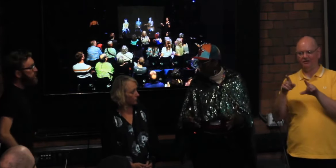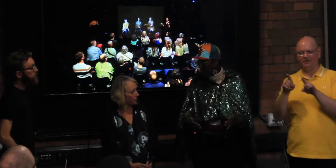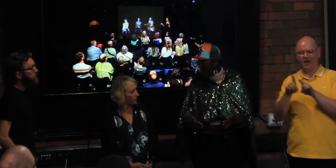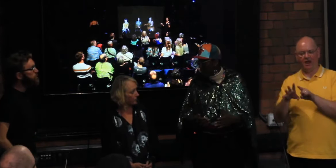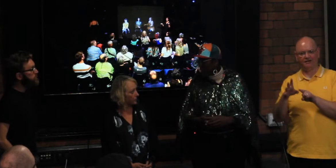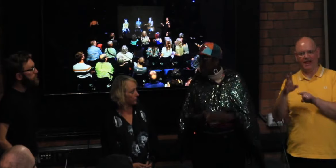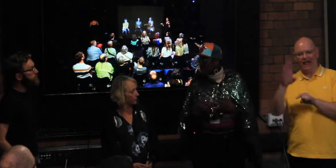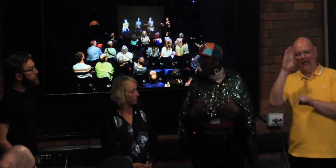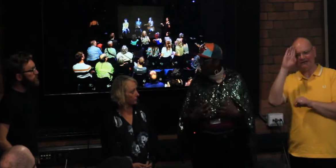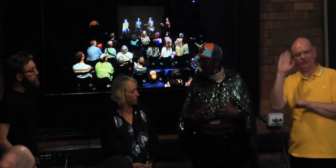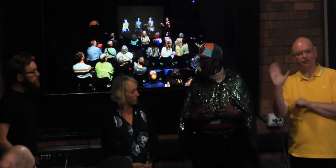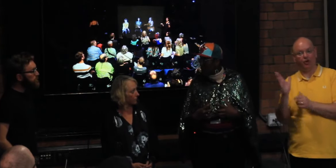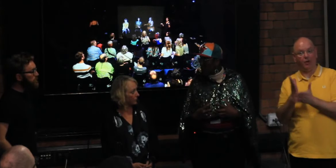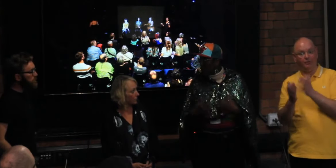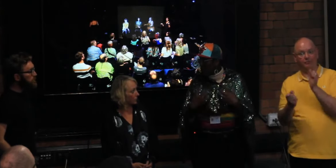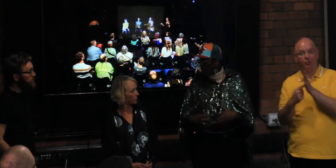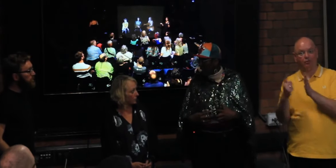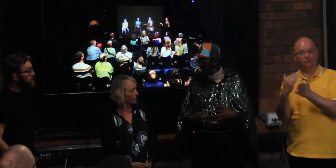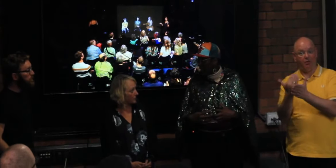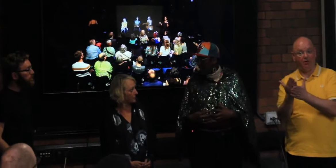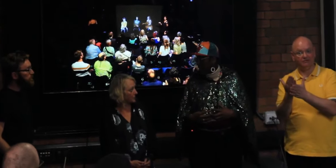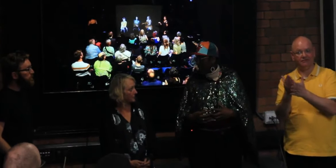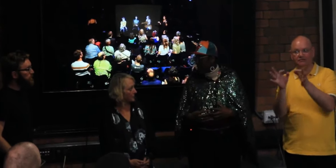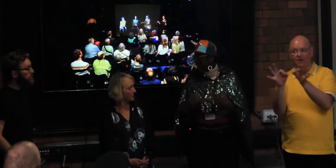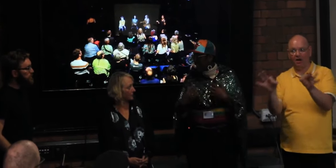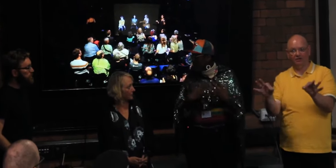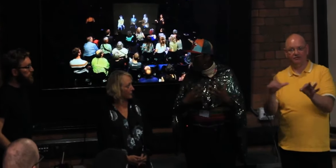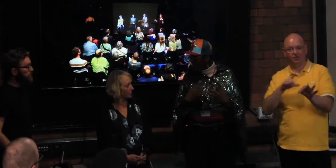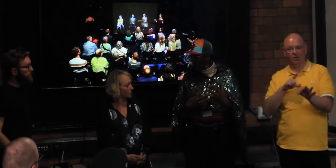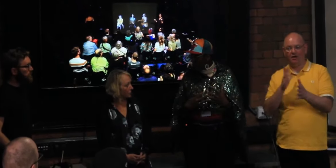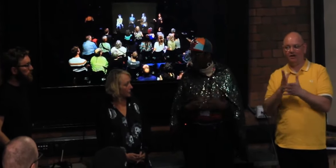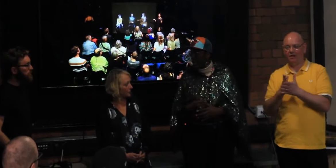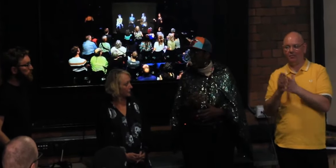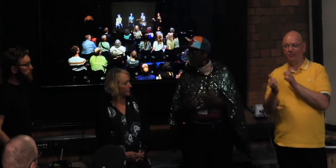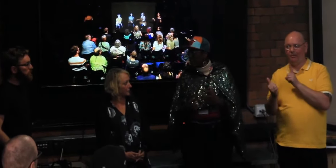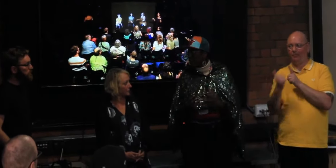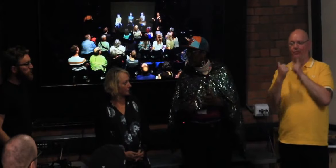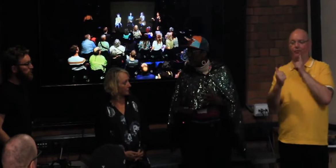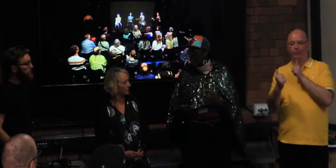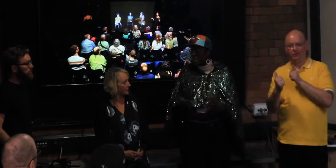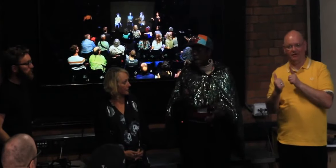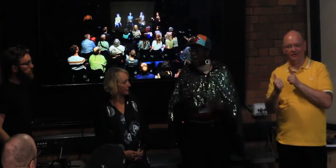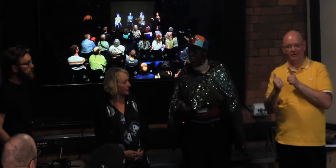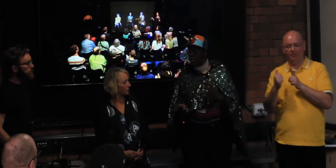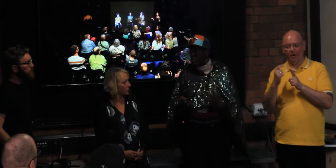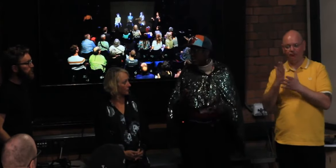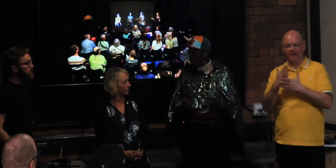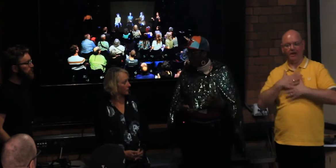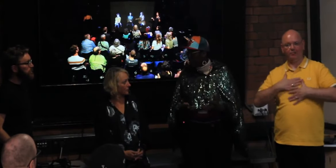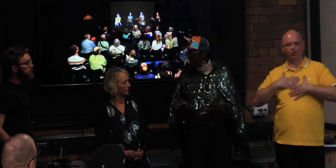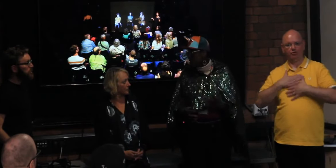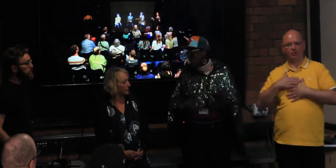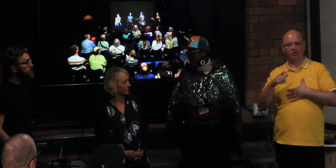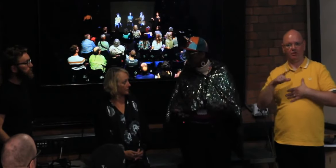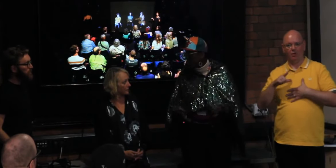towards that moment, it was really impactful on the body and then quite emotional. And I just wondered, yeah, how you kind of